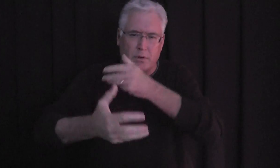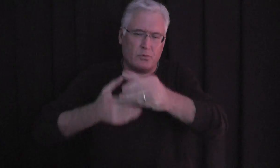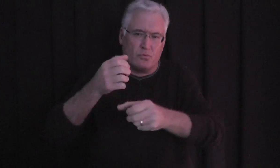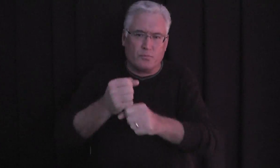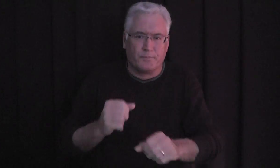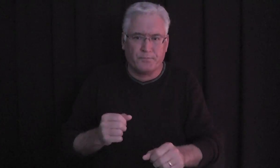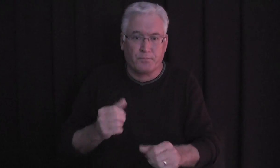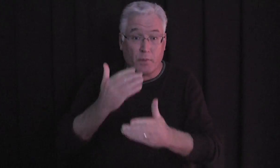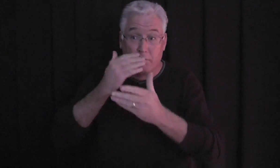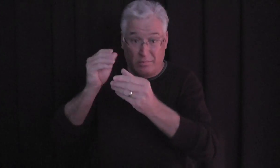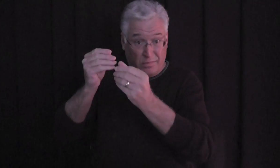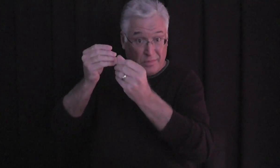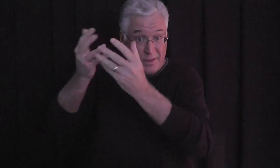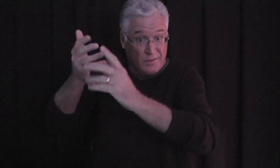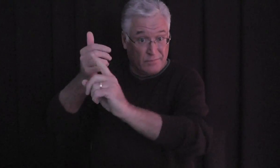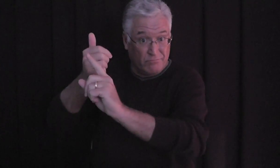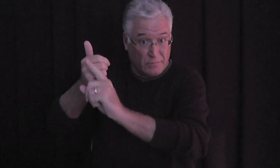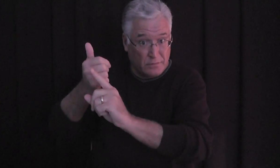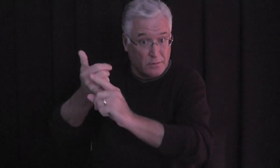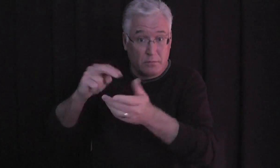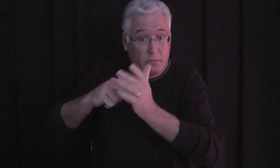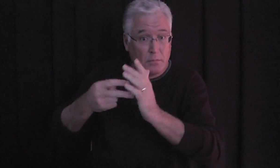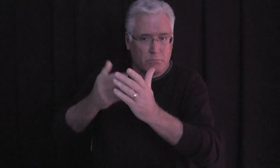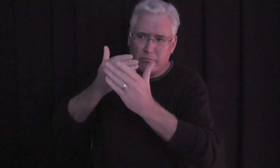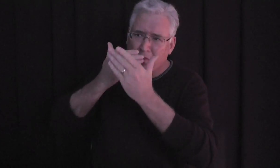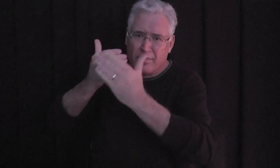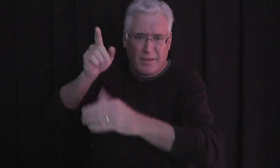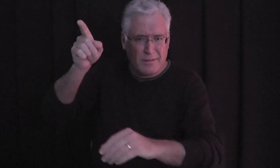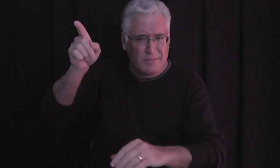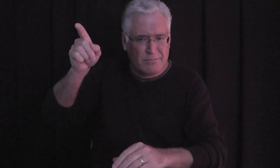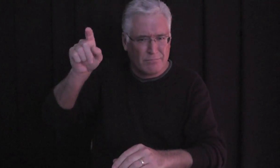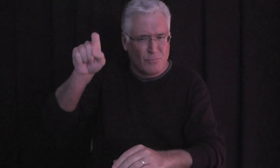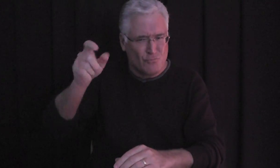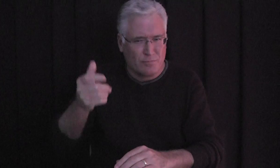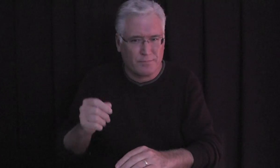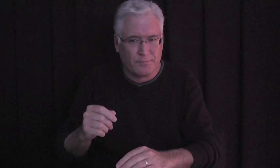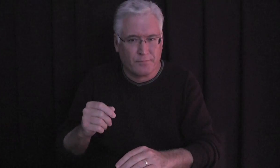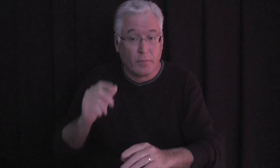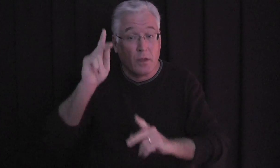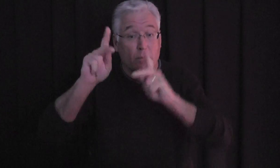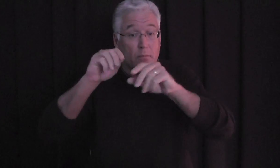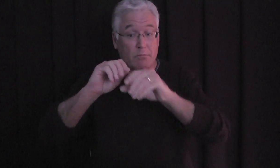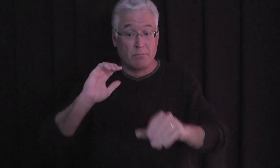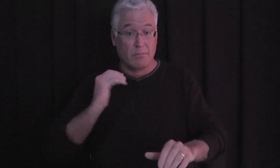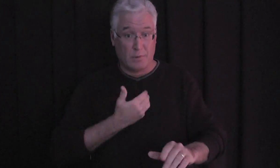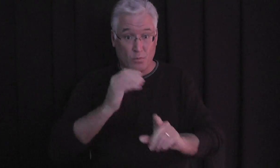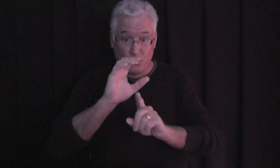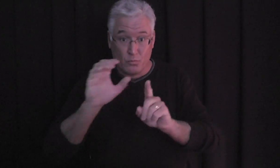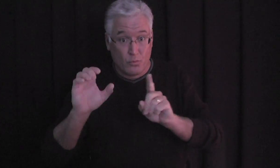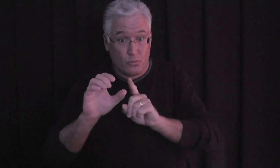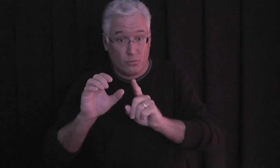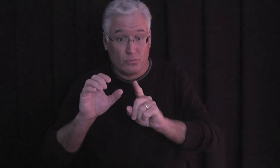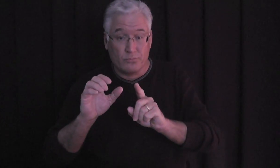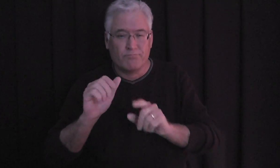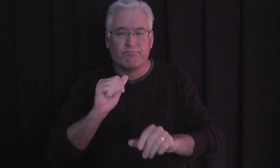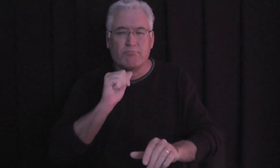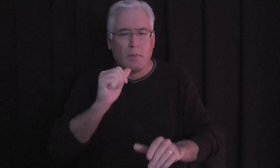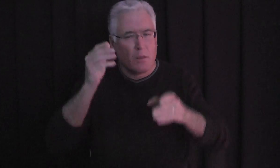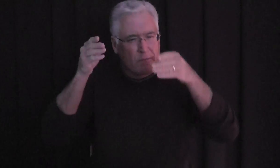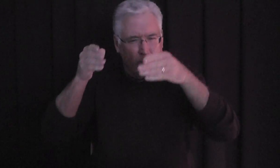culture, through the years. And Thanksgiving itself, it means being thankful to God. In our culture